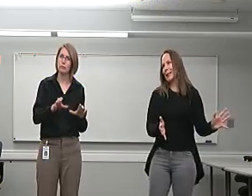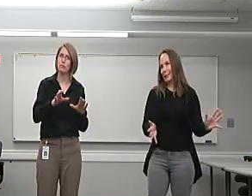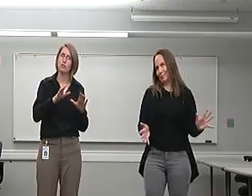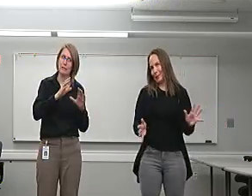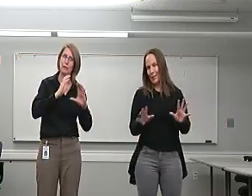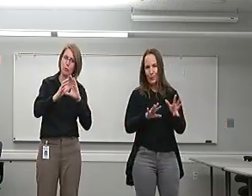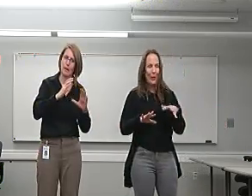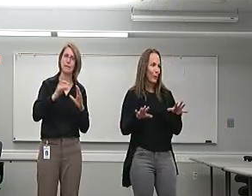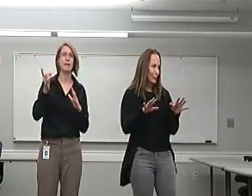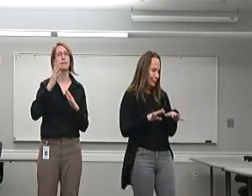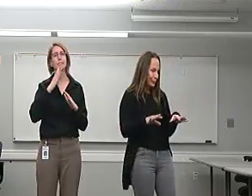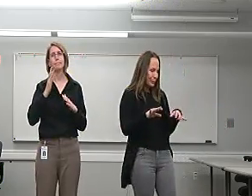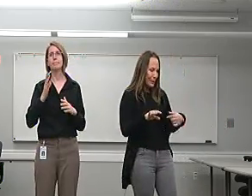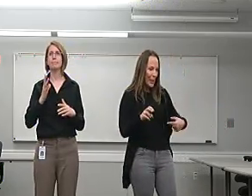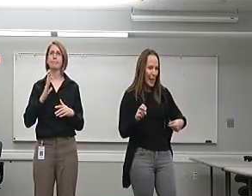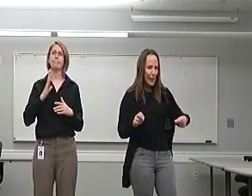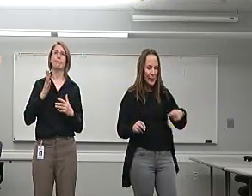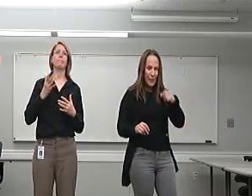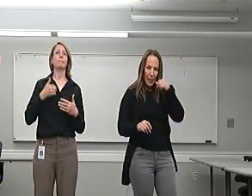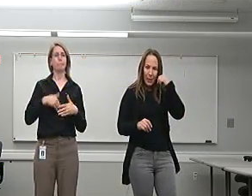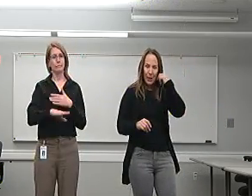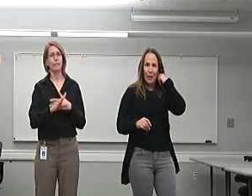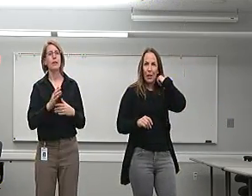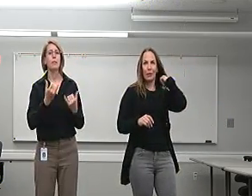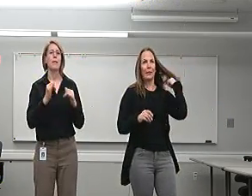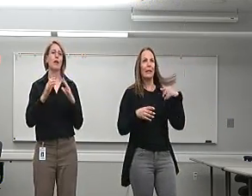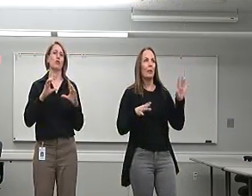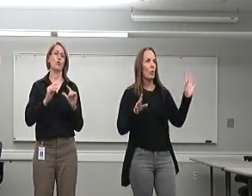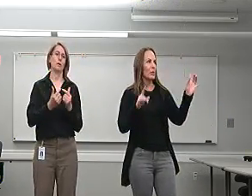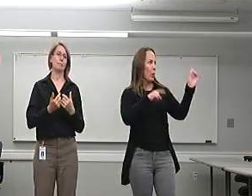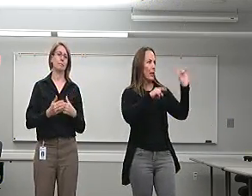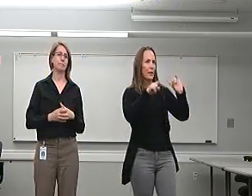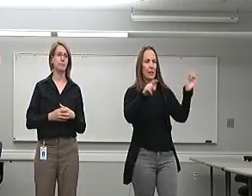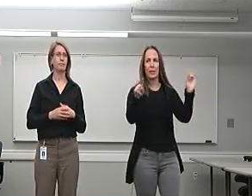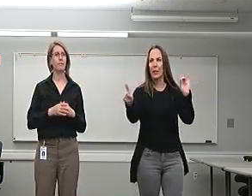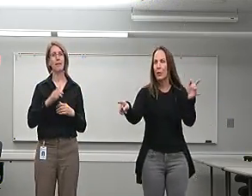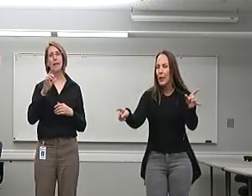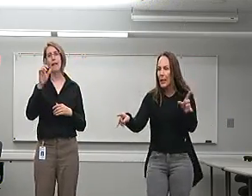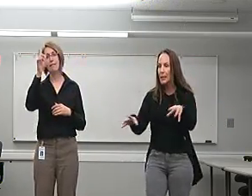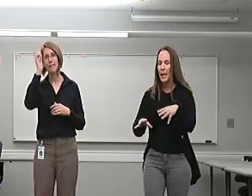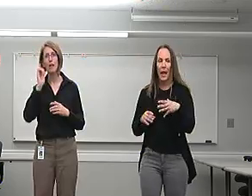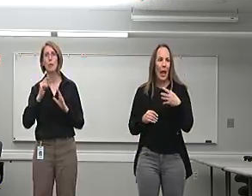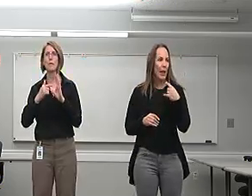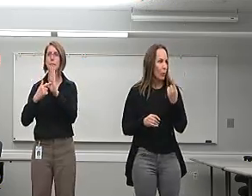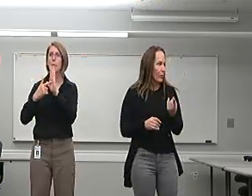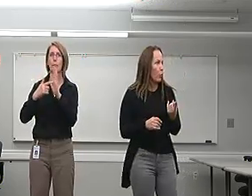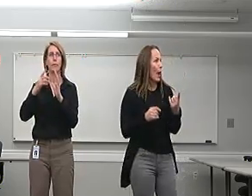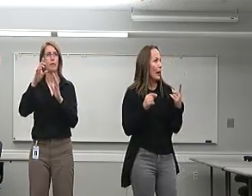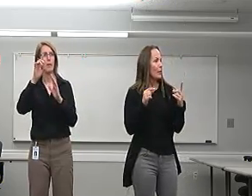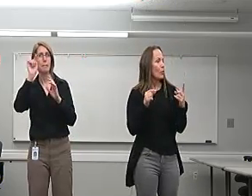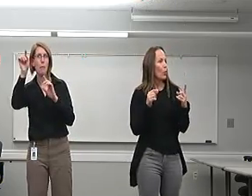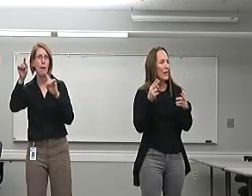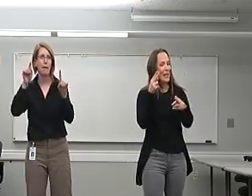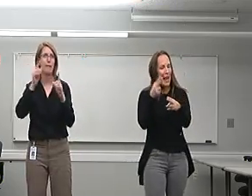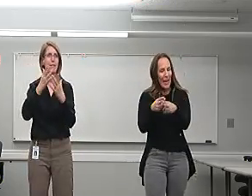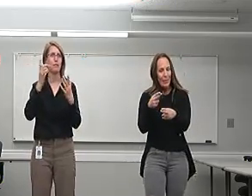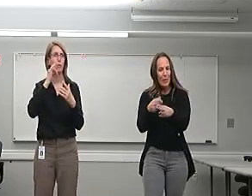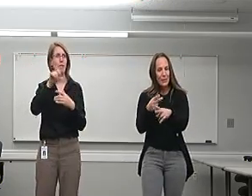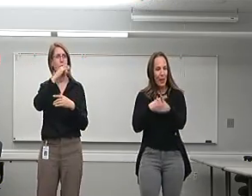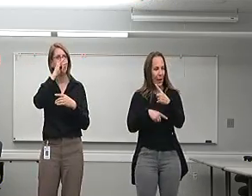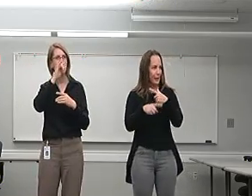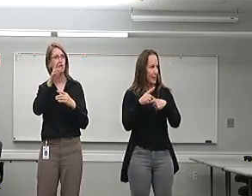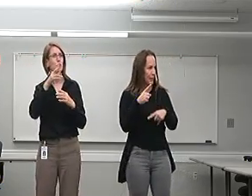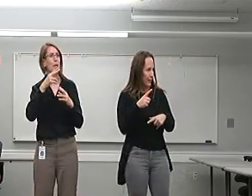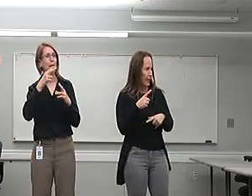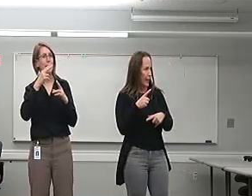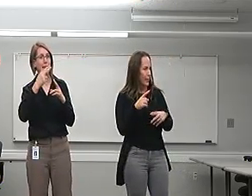group. And Leah was pointing things out to the other kids and would name the signs that Leah had.